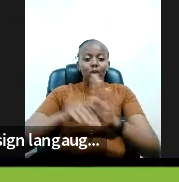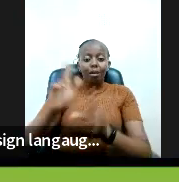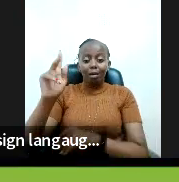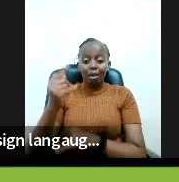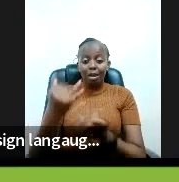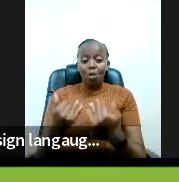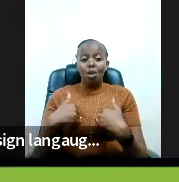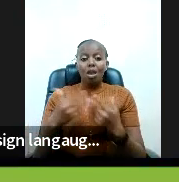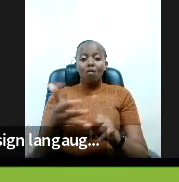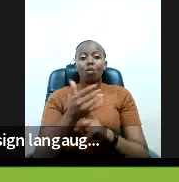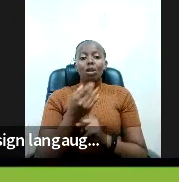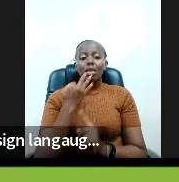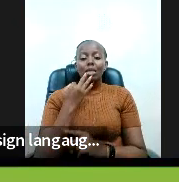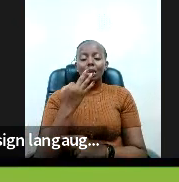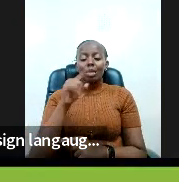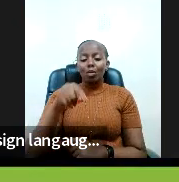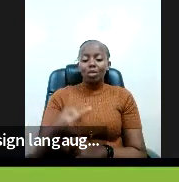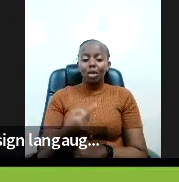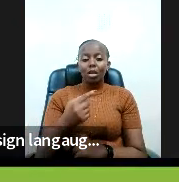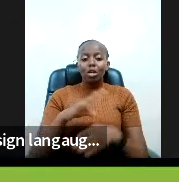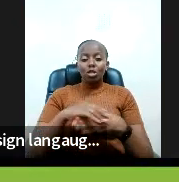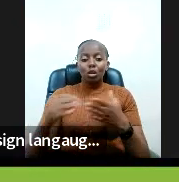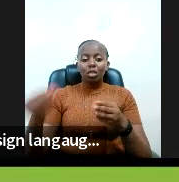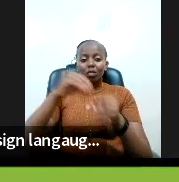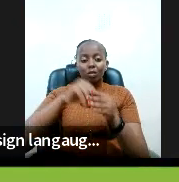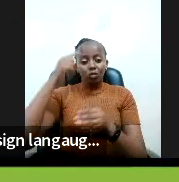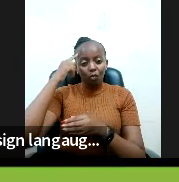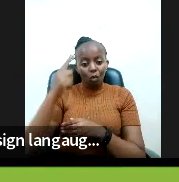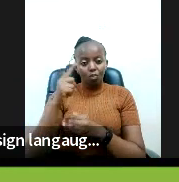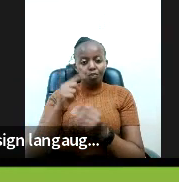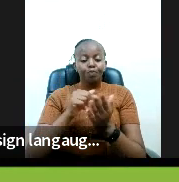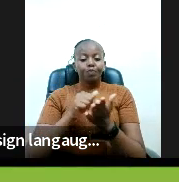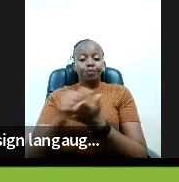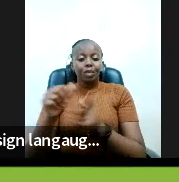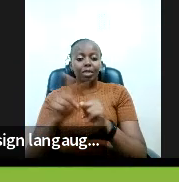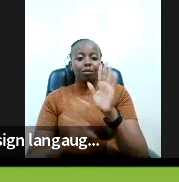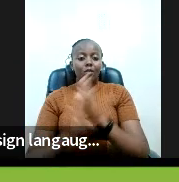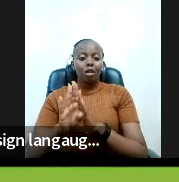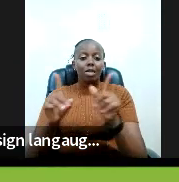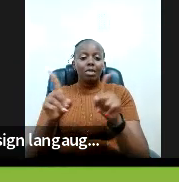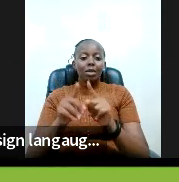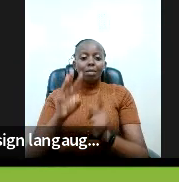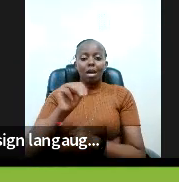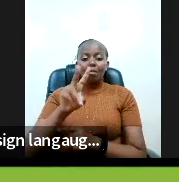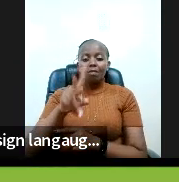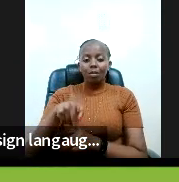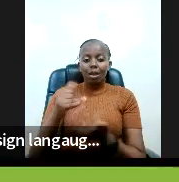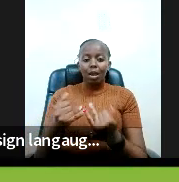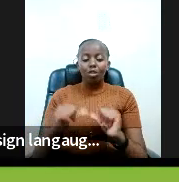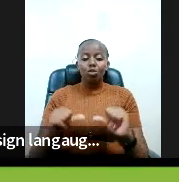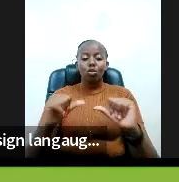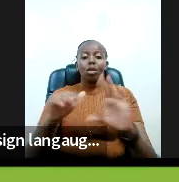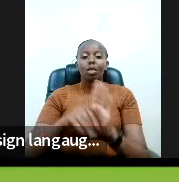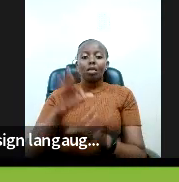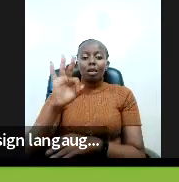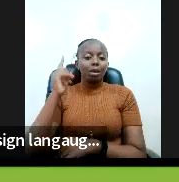have received $3,000 investment for prototyping and product development, and our MVP is up and running in 3 deaf schools